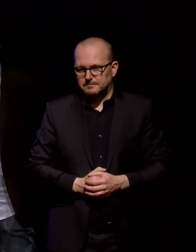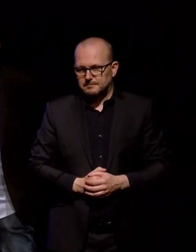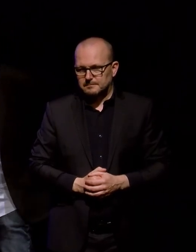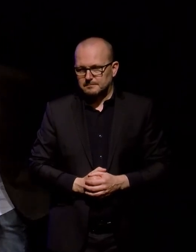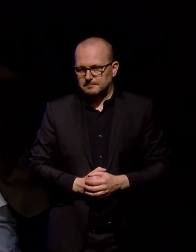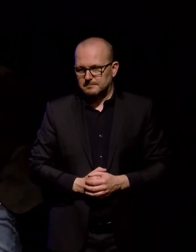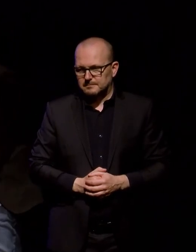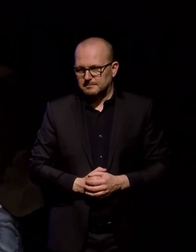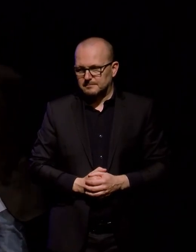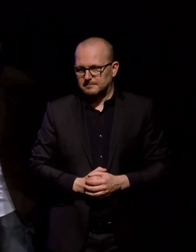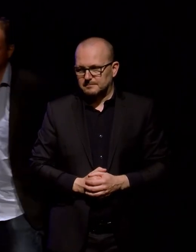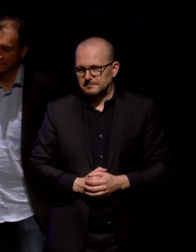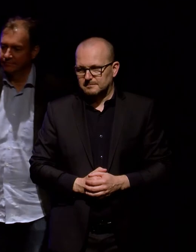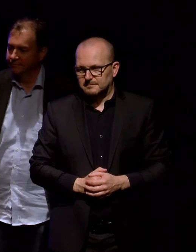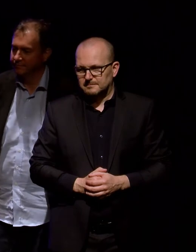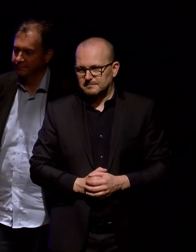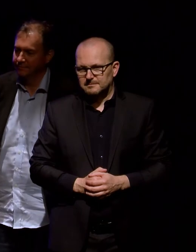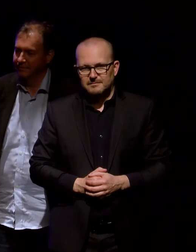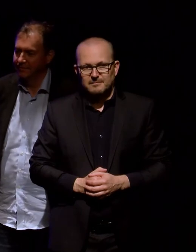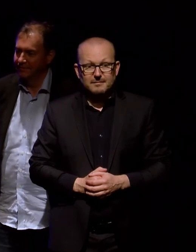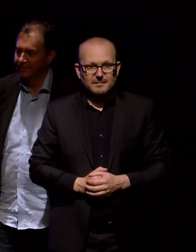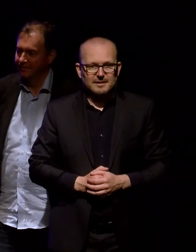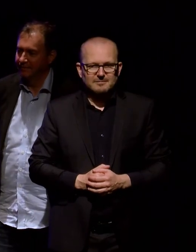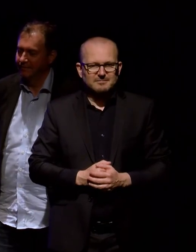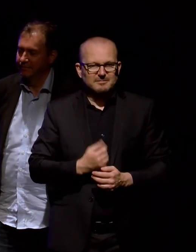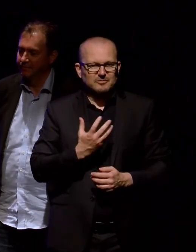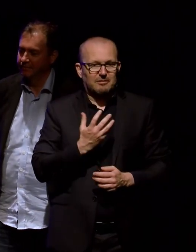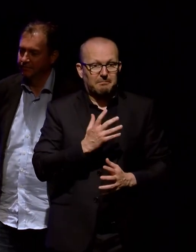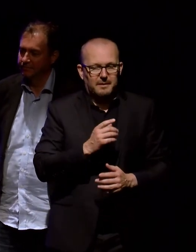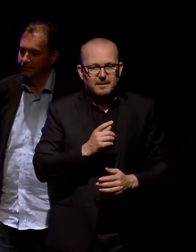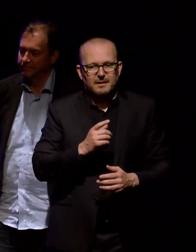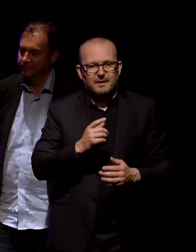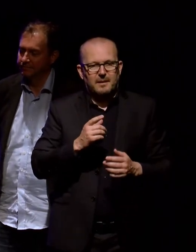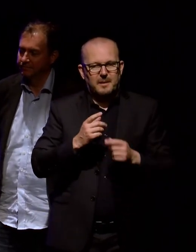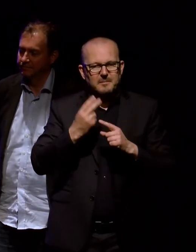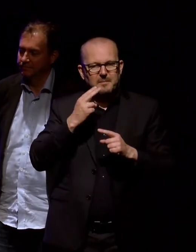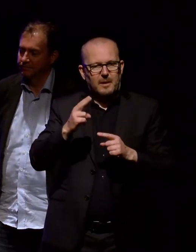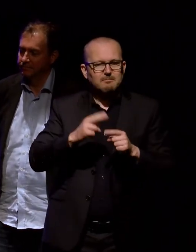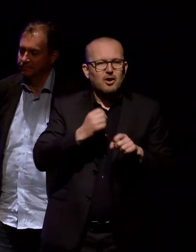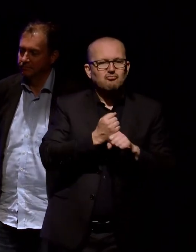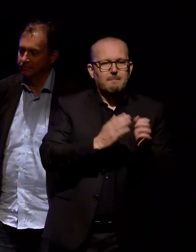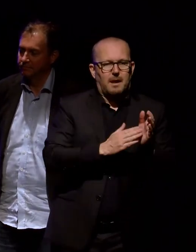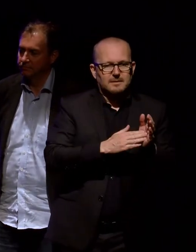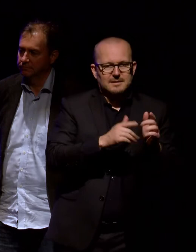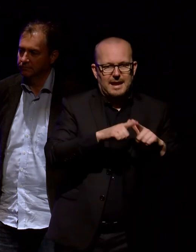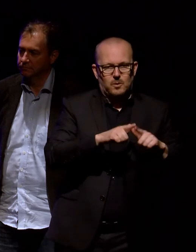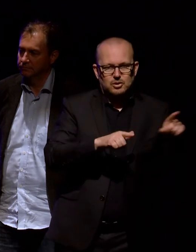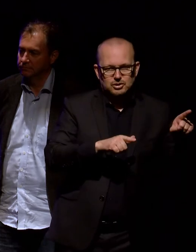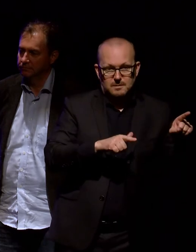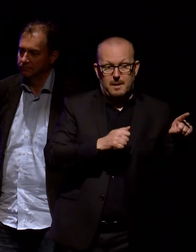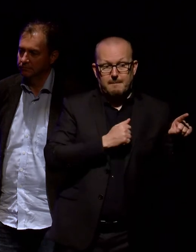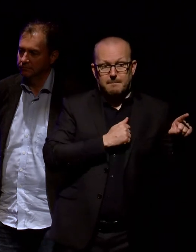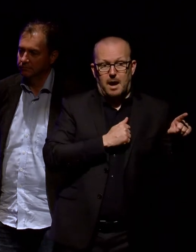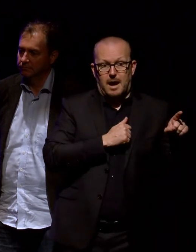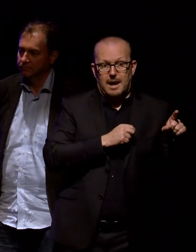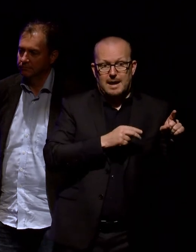Nurumbang Warana. Sorry, that was Wiradjuri, which is my grandmother's language. My nation is